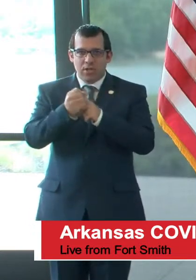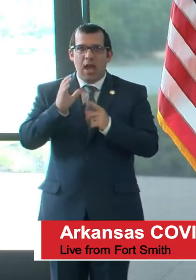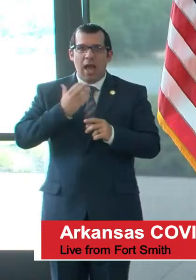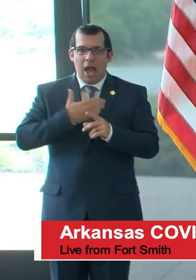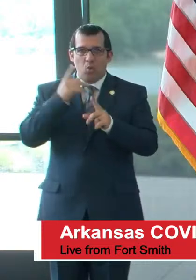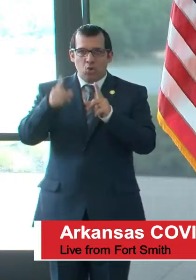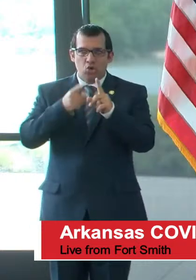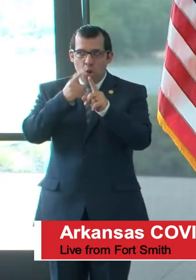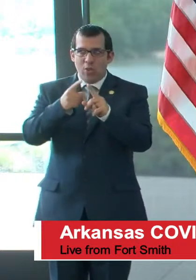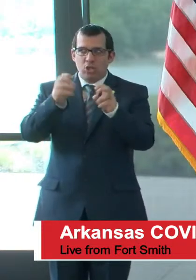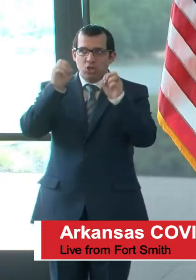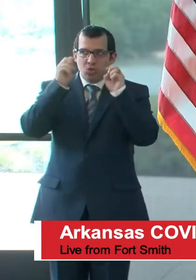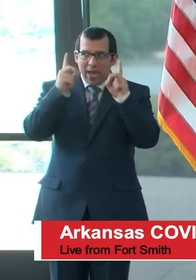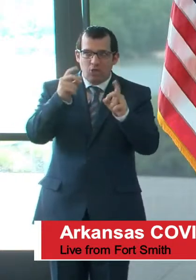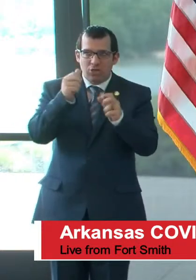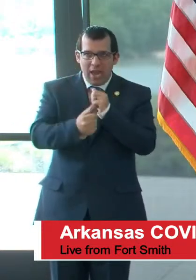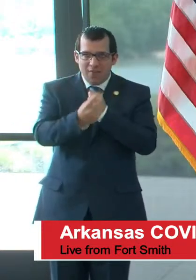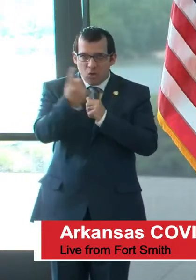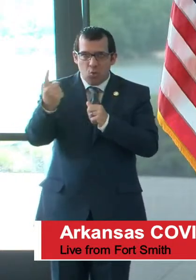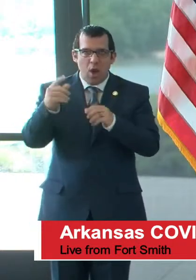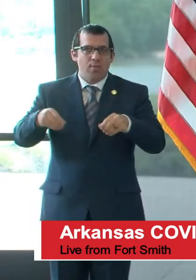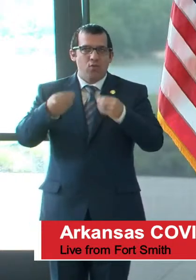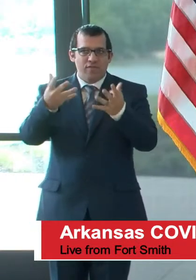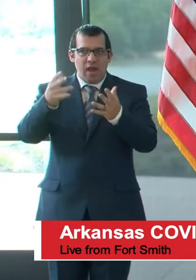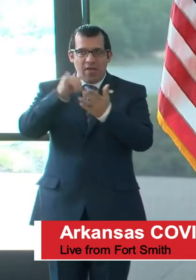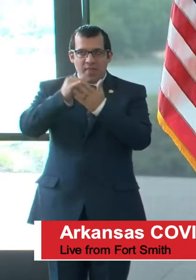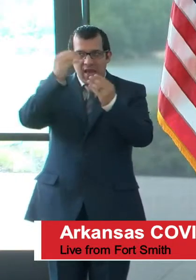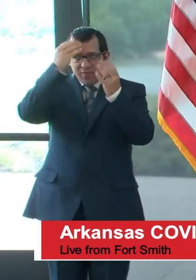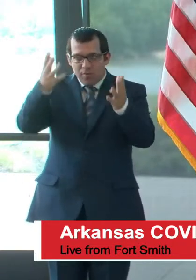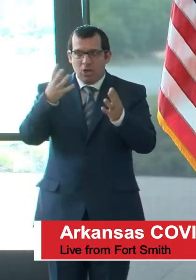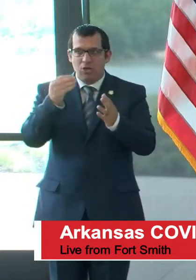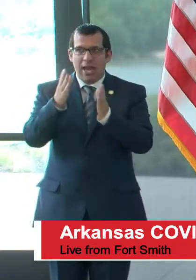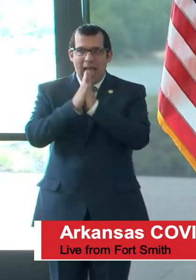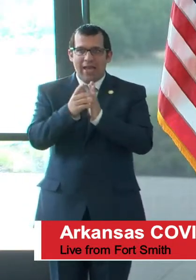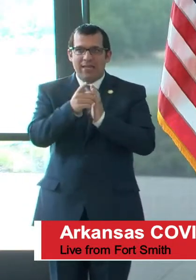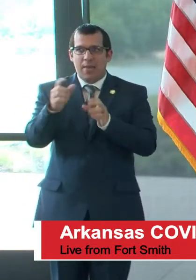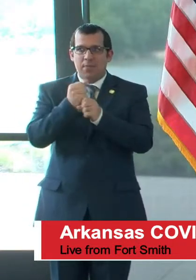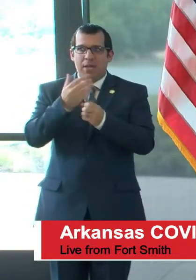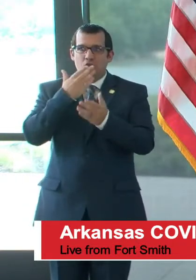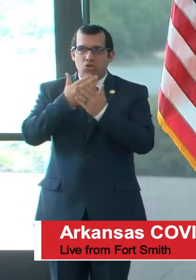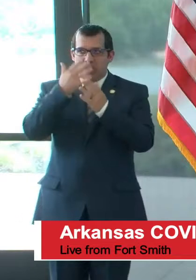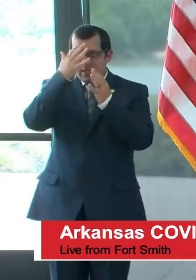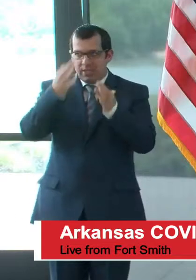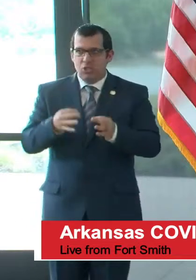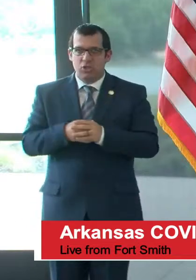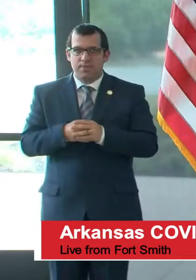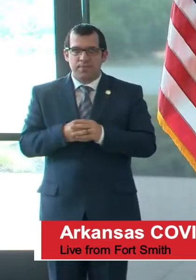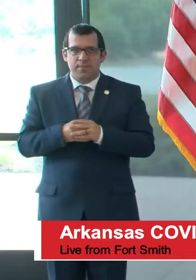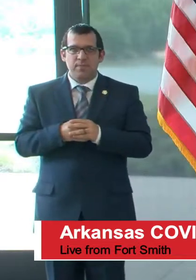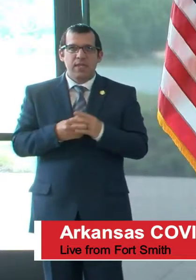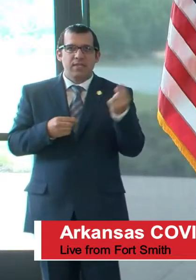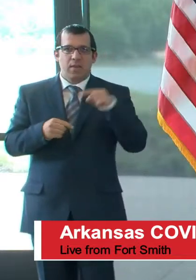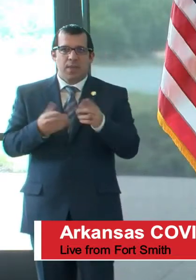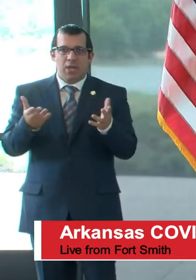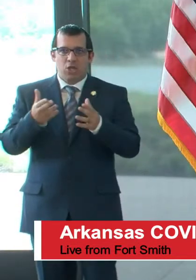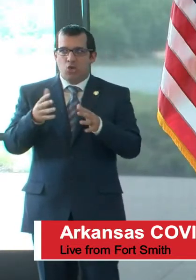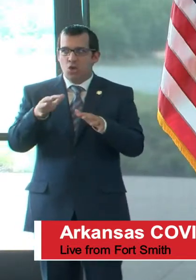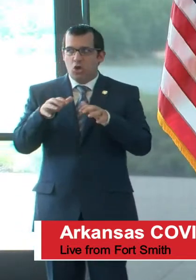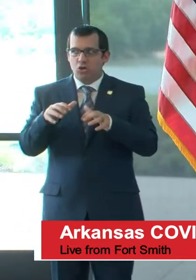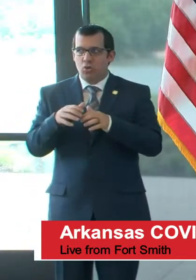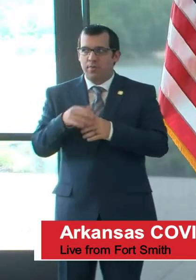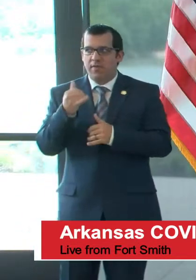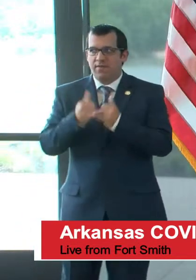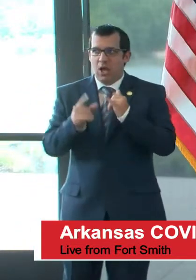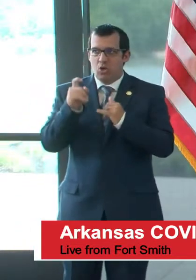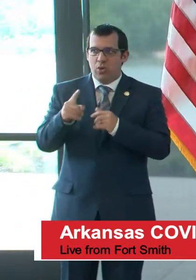circumstances. Our goal is to educate everybody, provide the information, and ask them to make good decisions. Let's come back here to the auditorium.